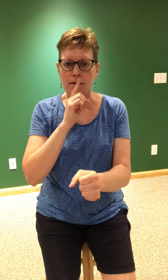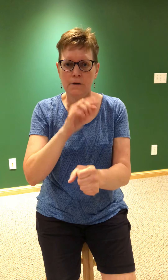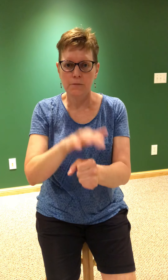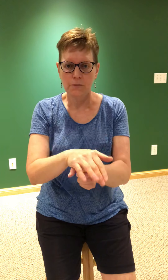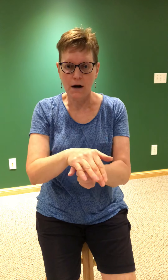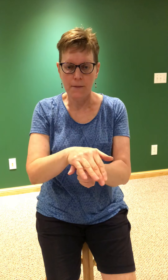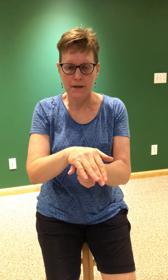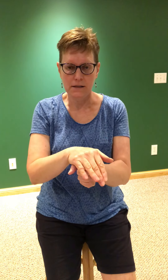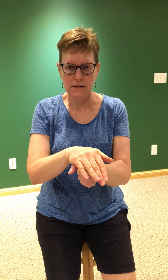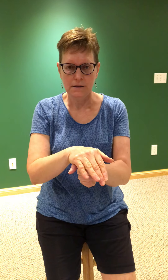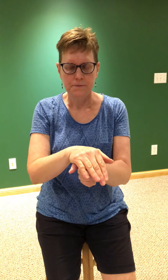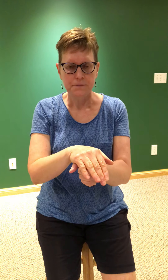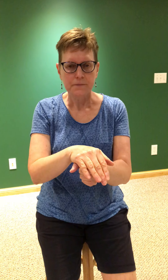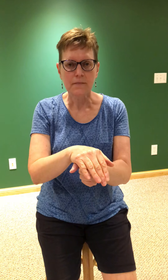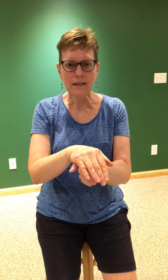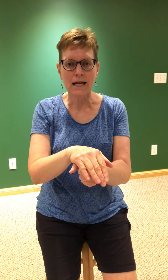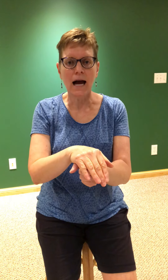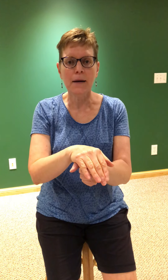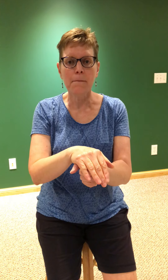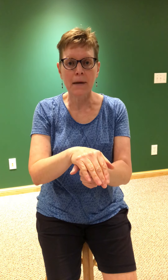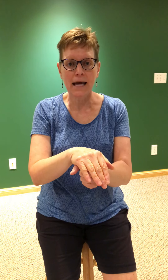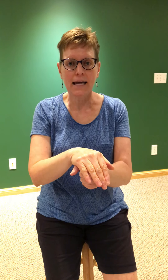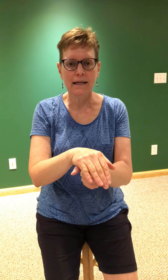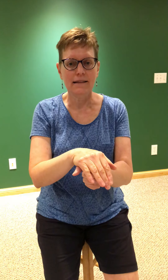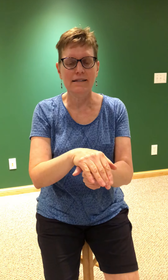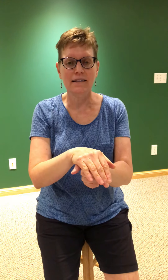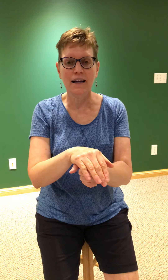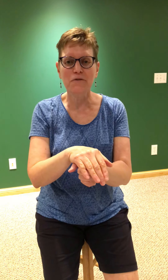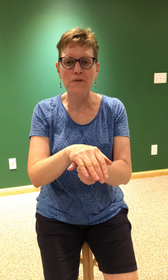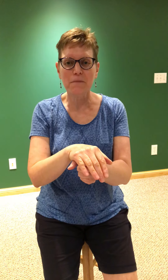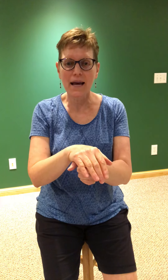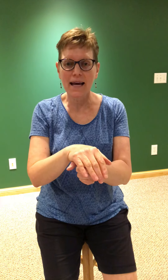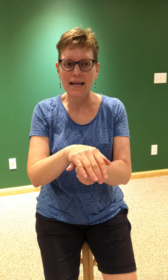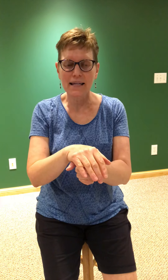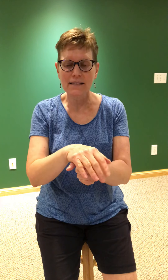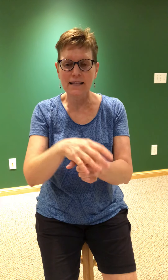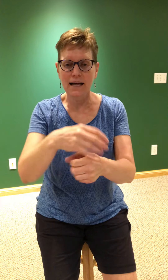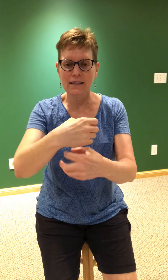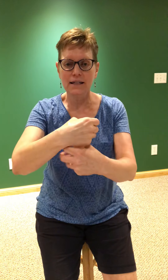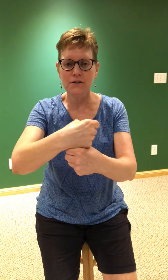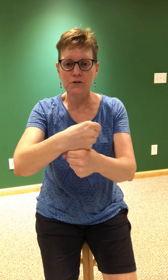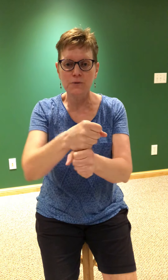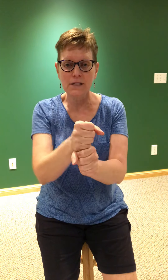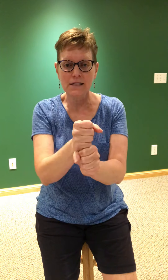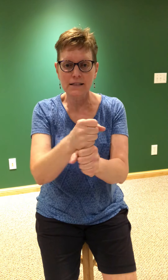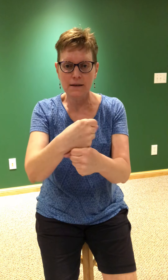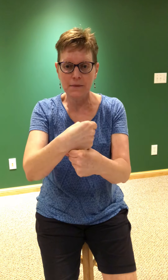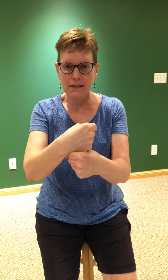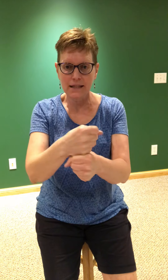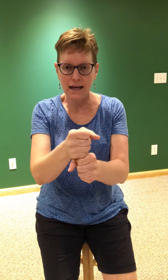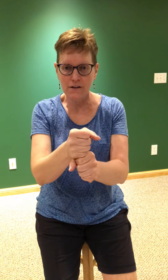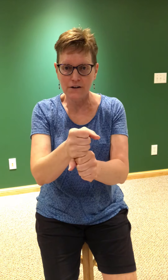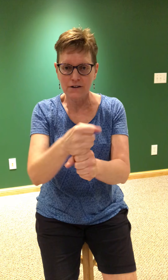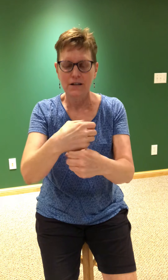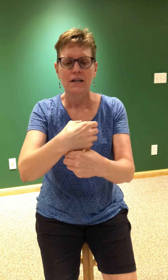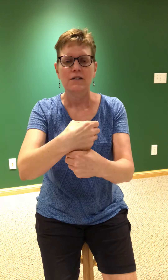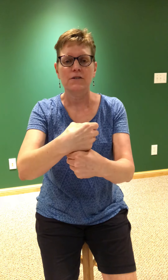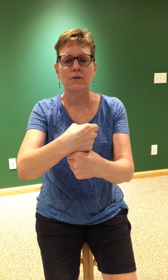the promise I made. The sign for made is kind of like you're twisting something together. So